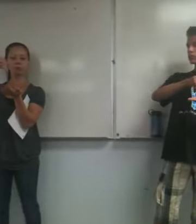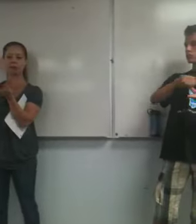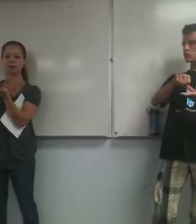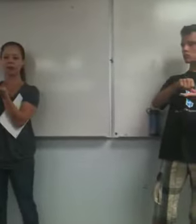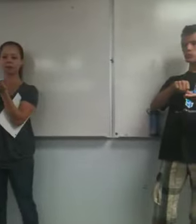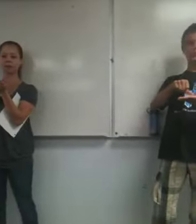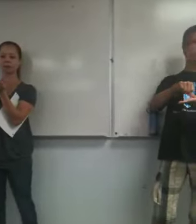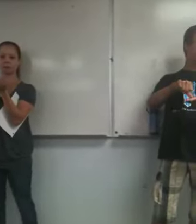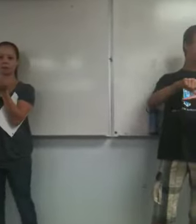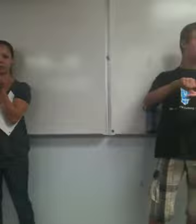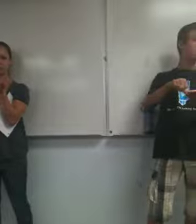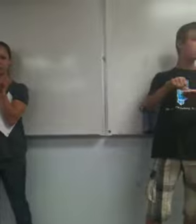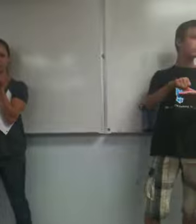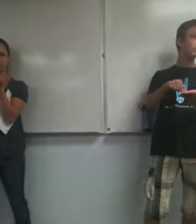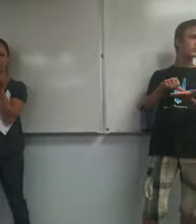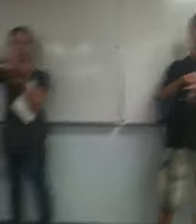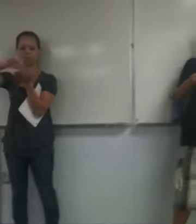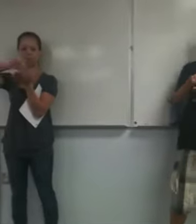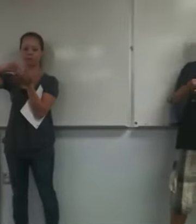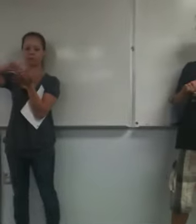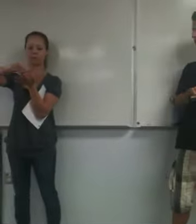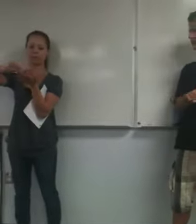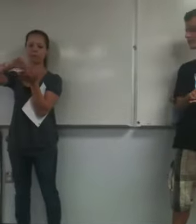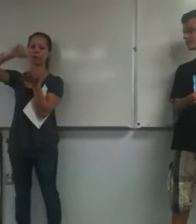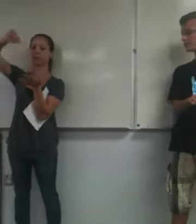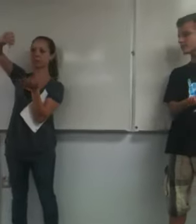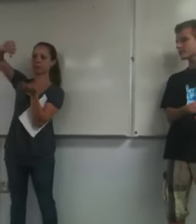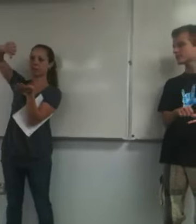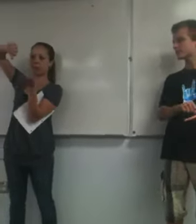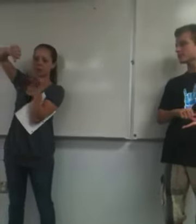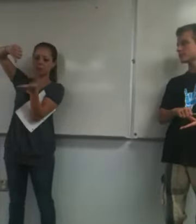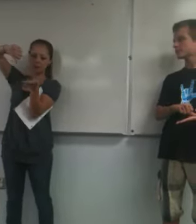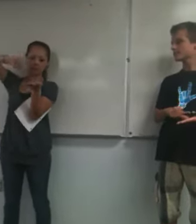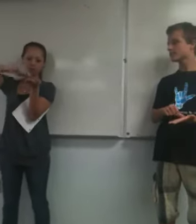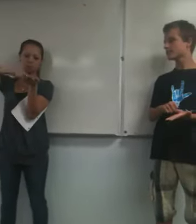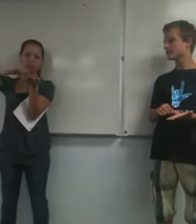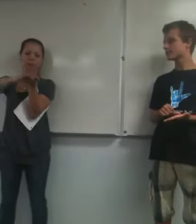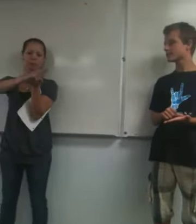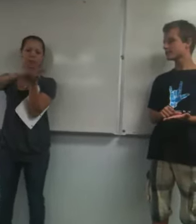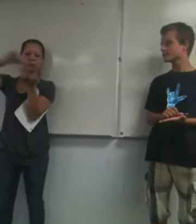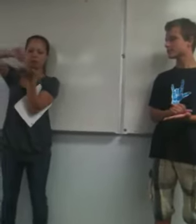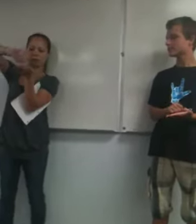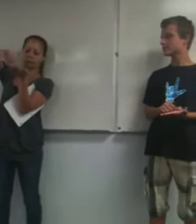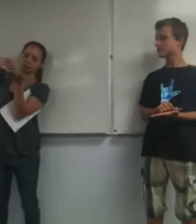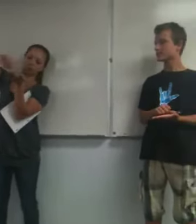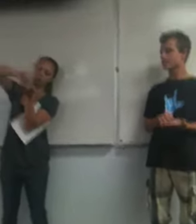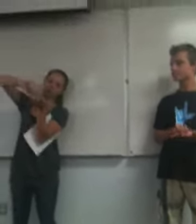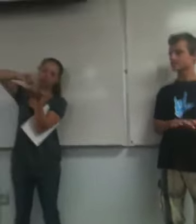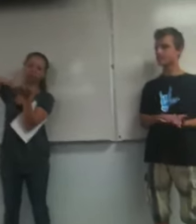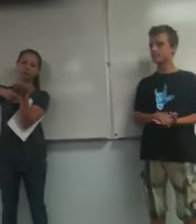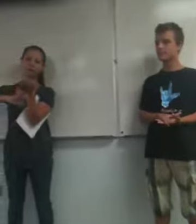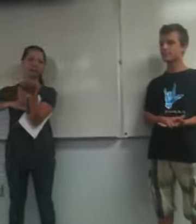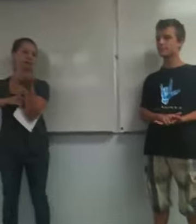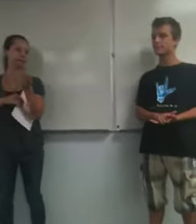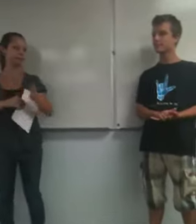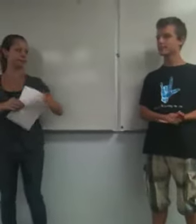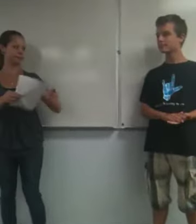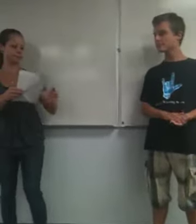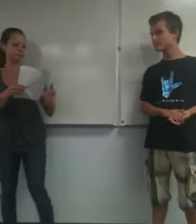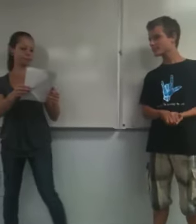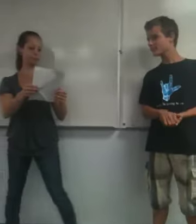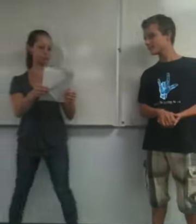the new sign now is just this for glue. Like this is the bottle and this is the paper. You're squeezing it out on